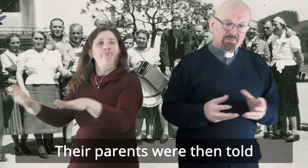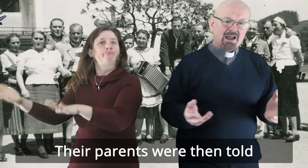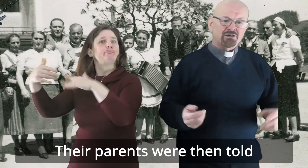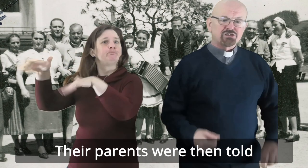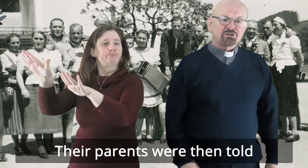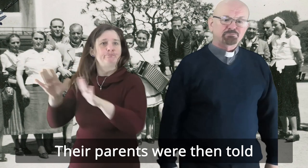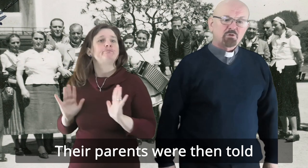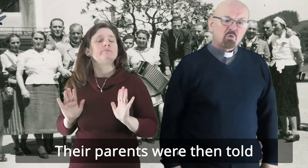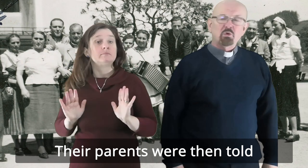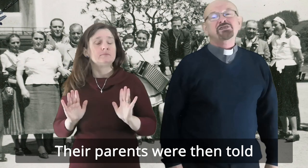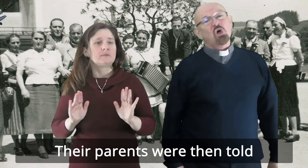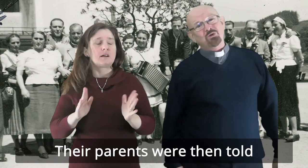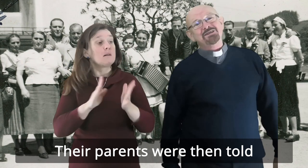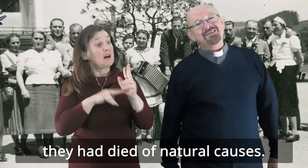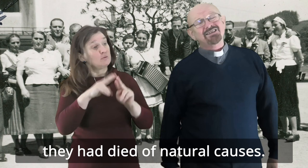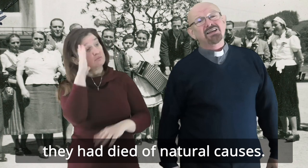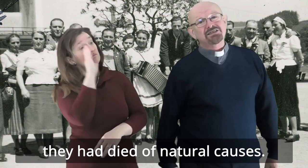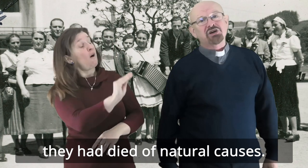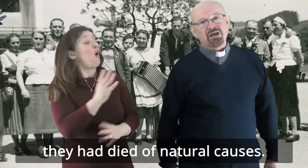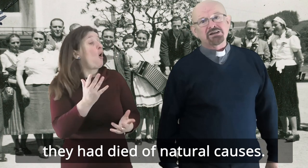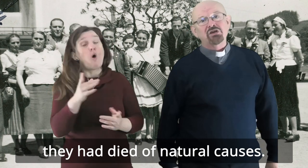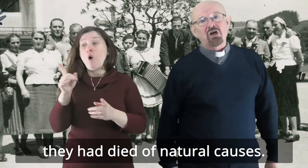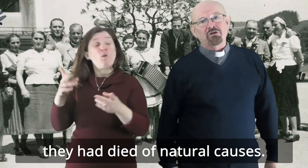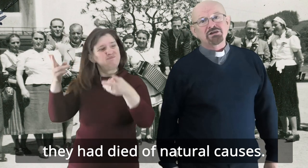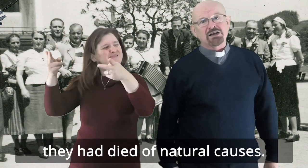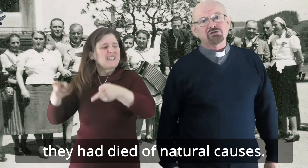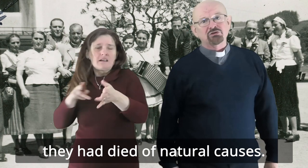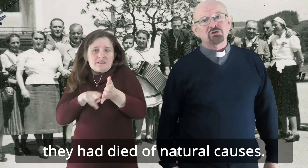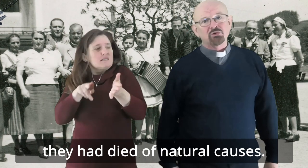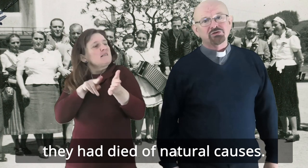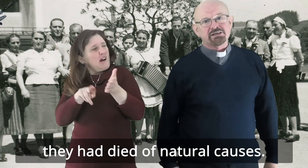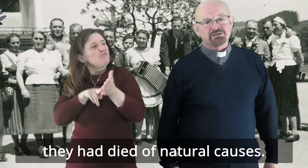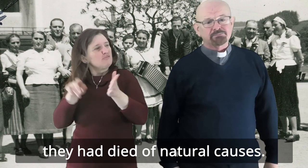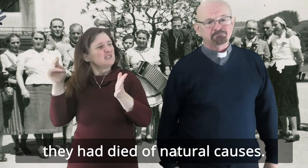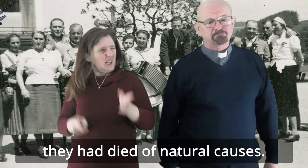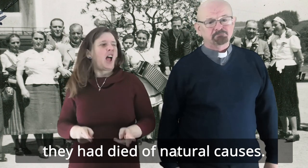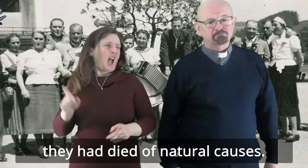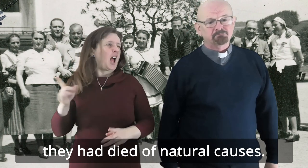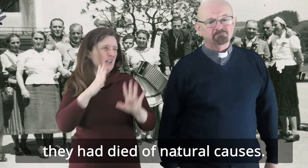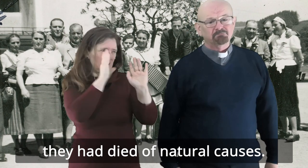Their parents were told that they died of natural causes.